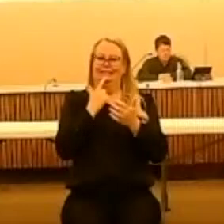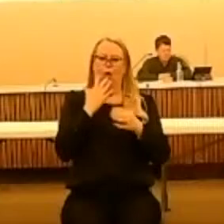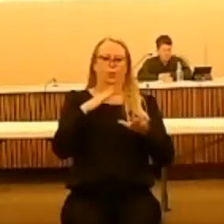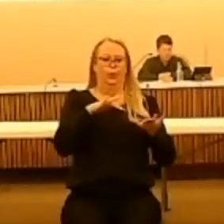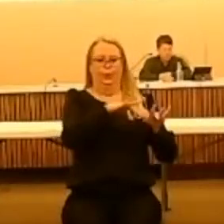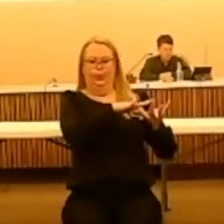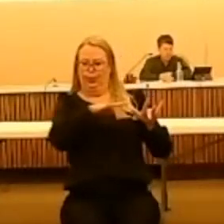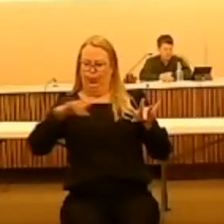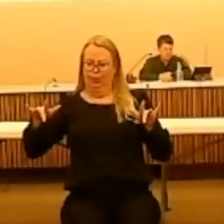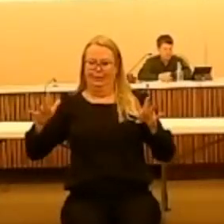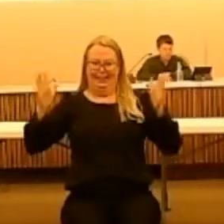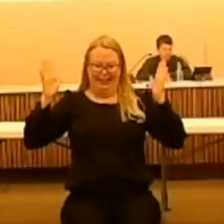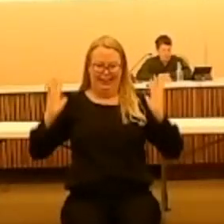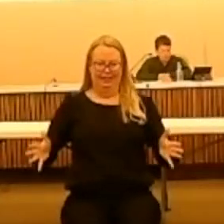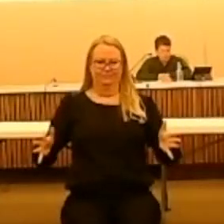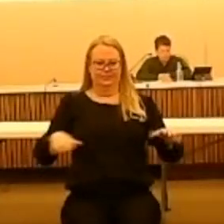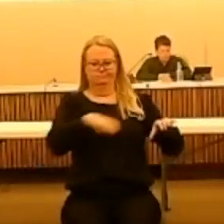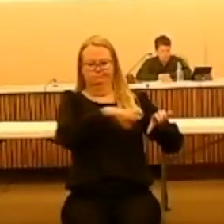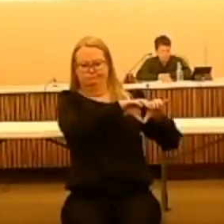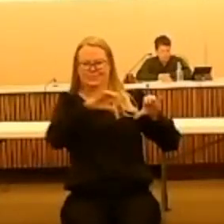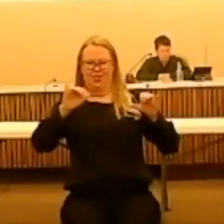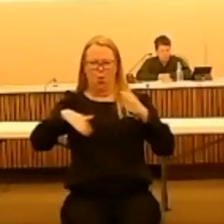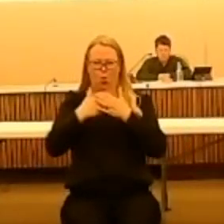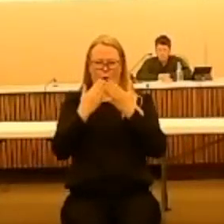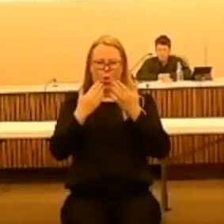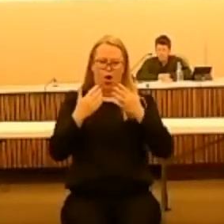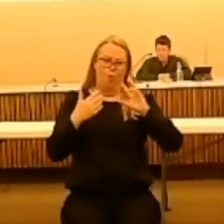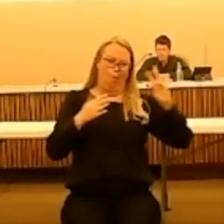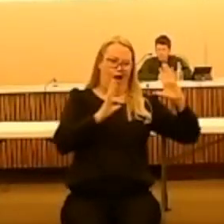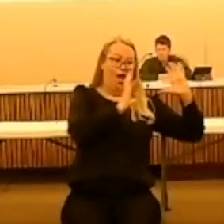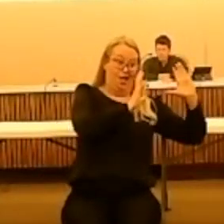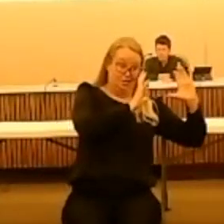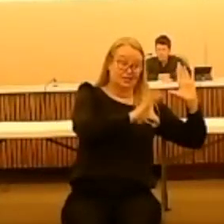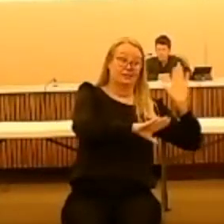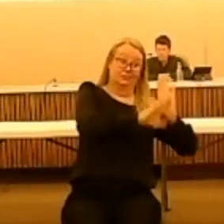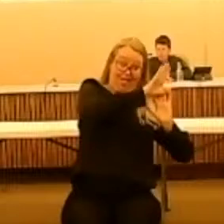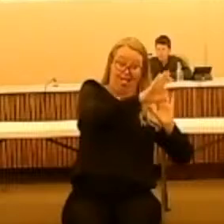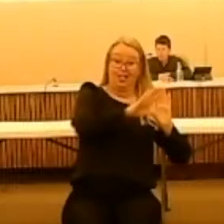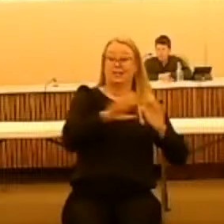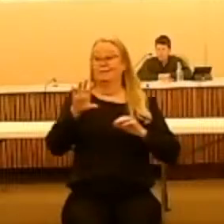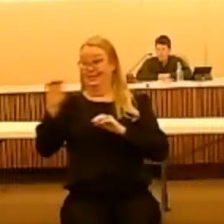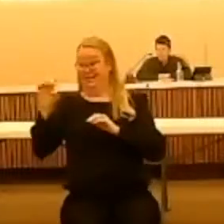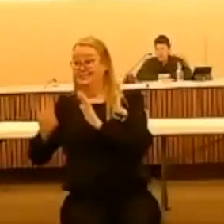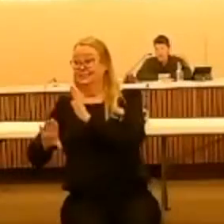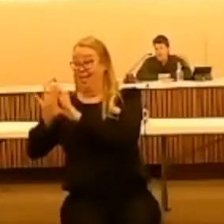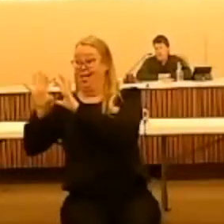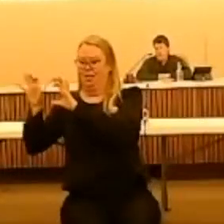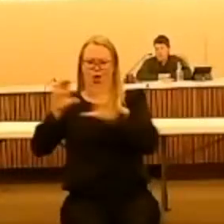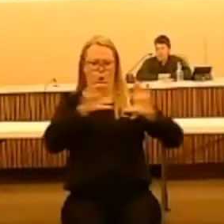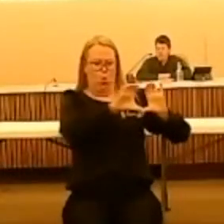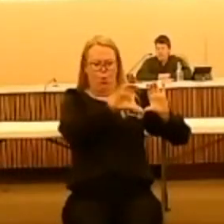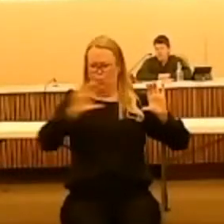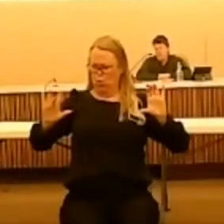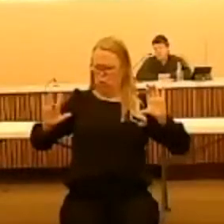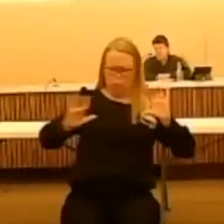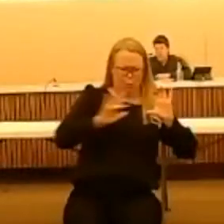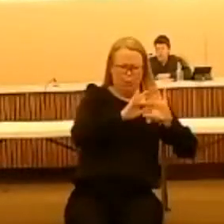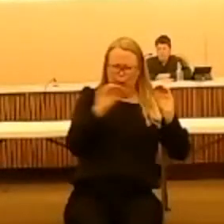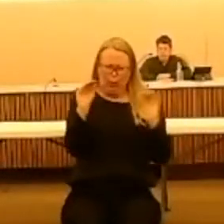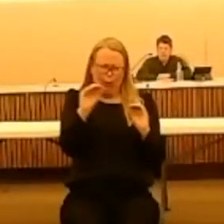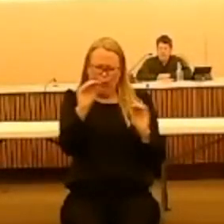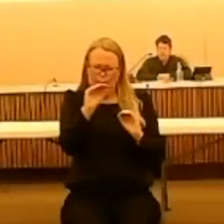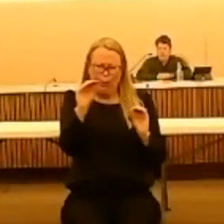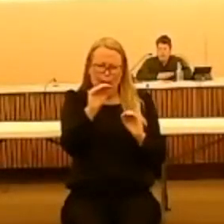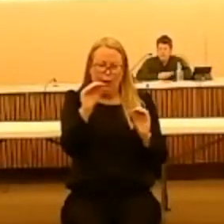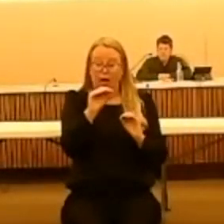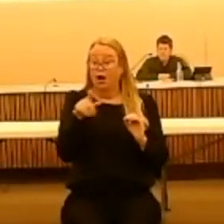ever wanted it at some point in the way future, we would consider donating it to them. You might want to donate it sooner, and then you don't have to